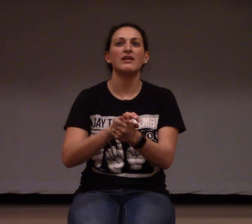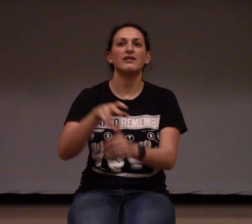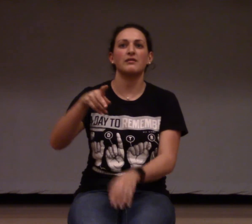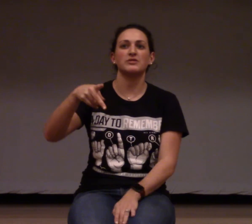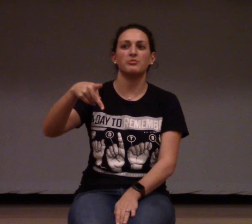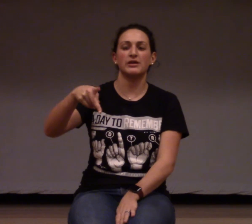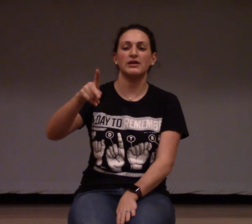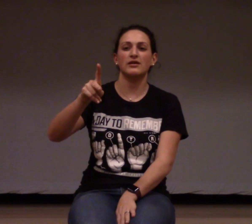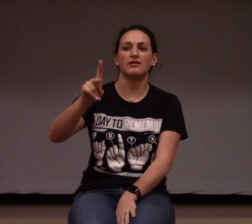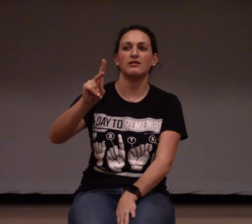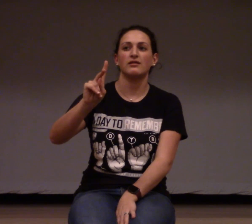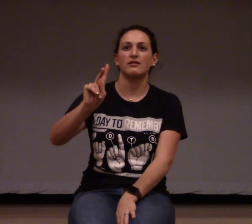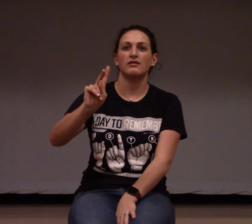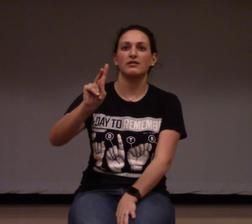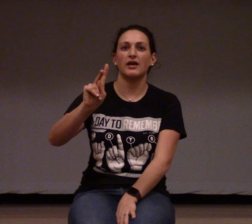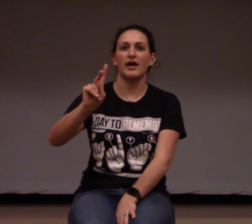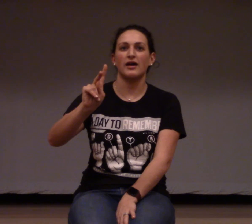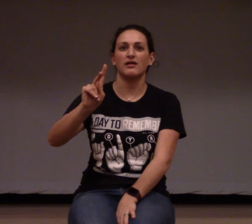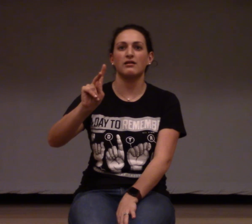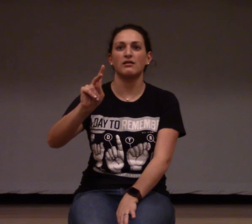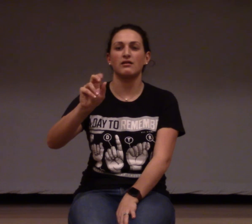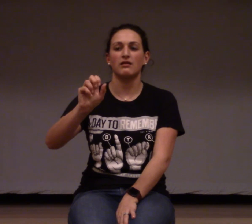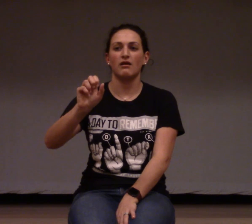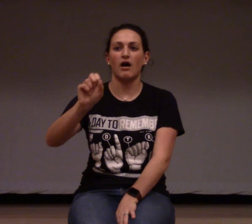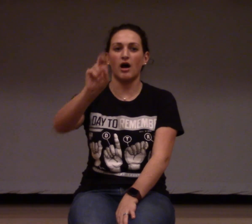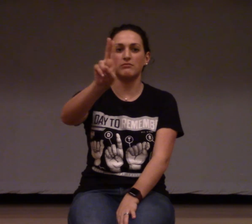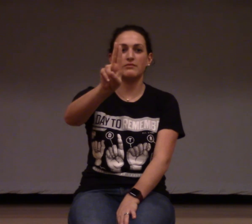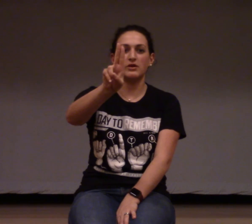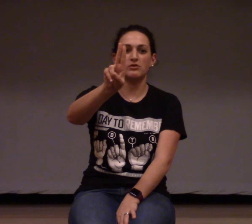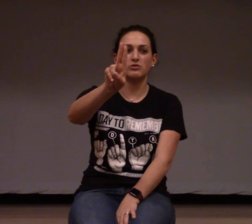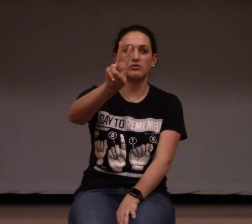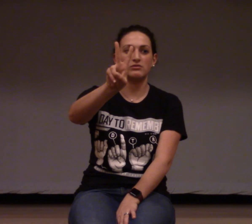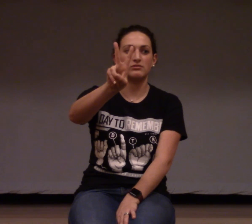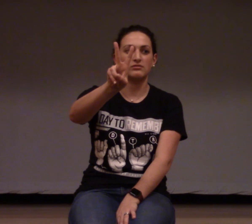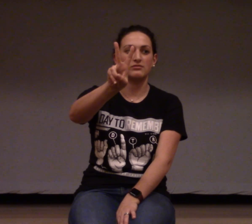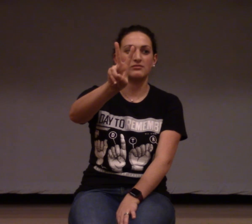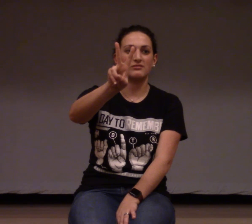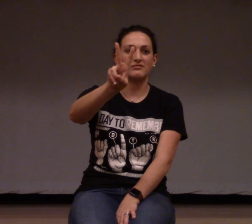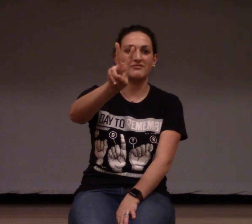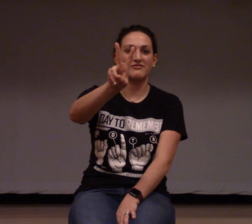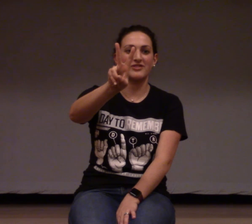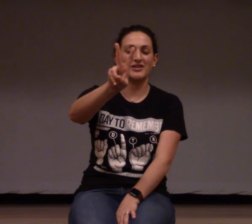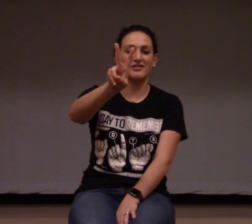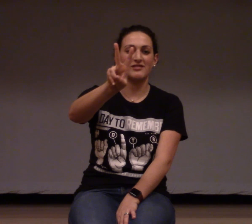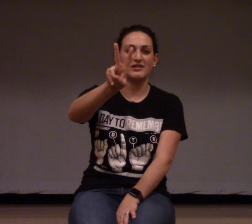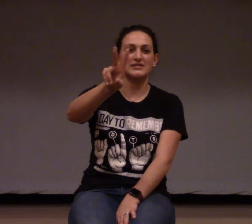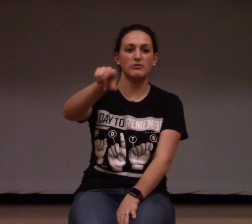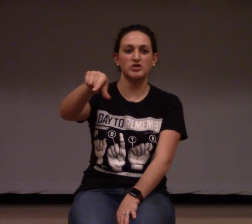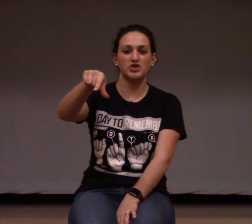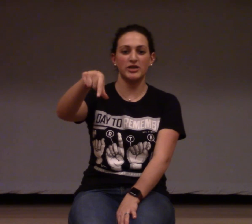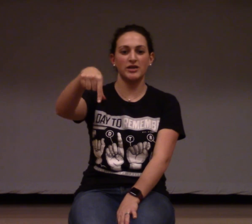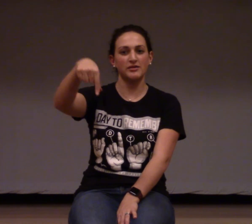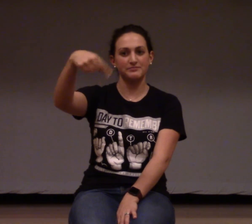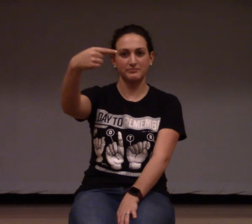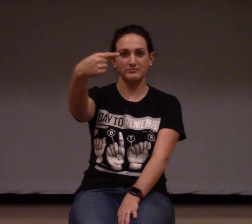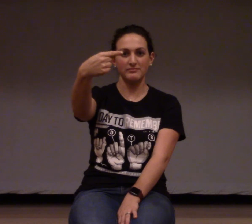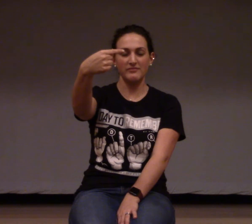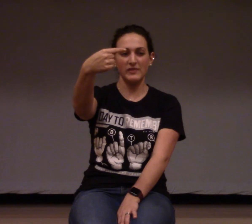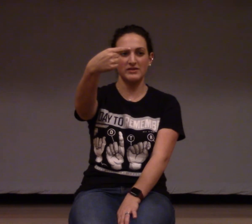yeah, so P, K, U, V. Same with G. So